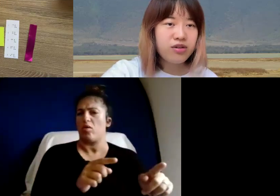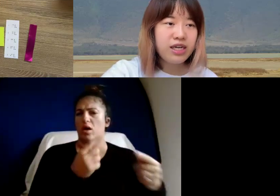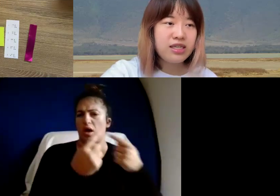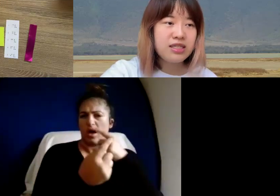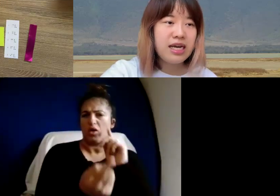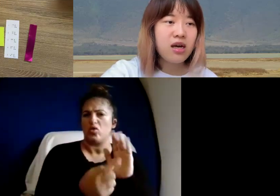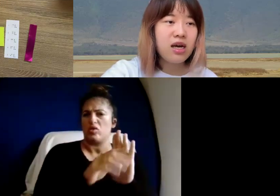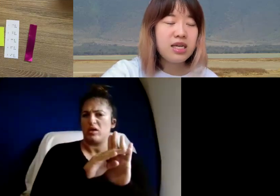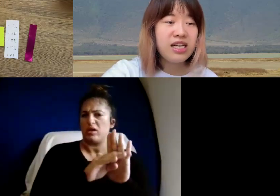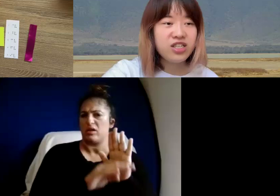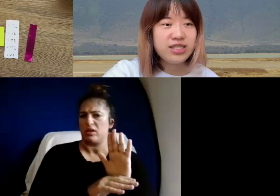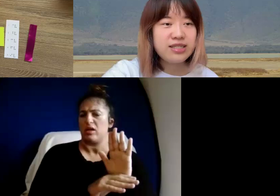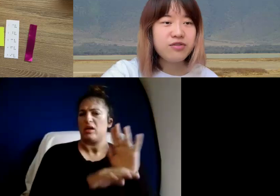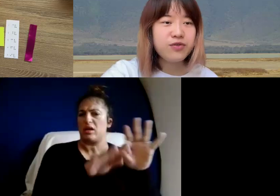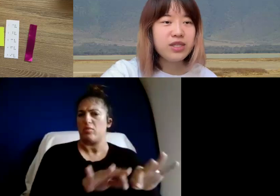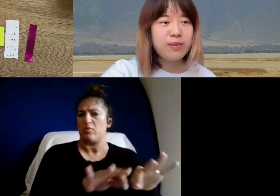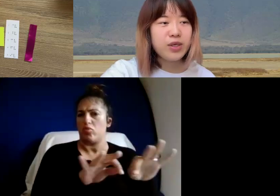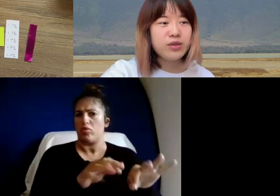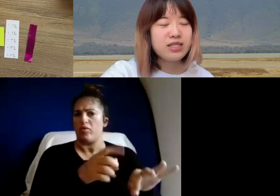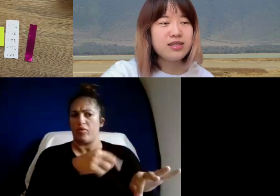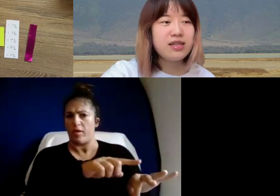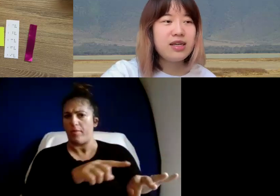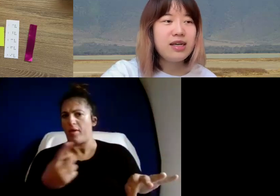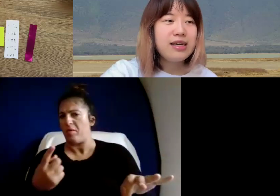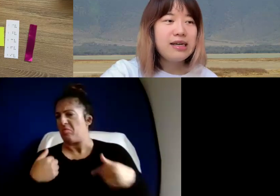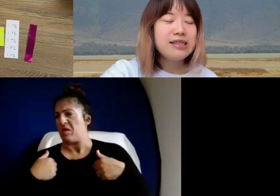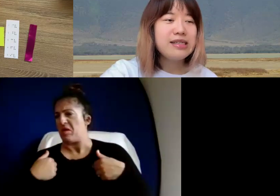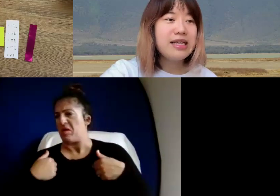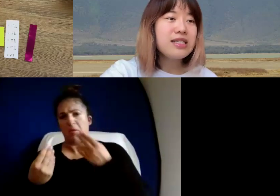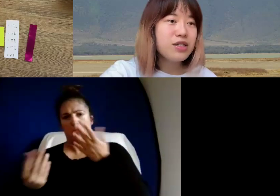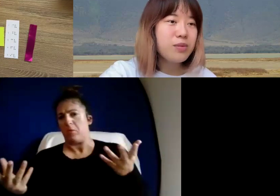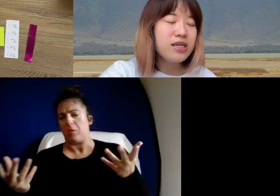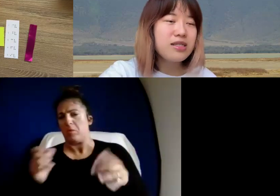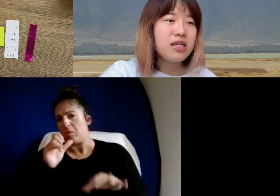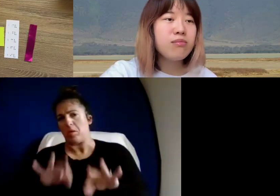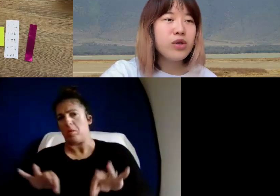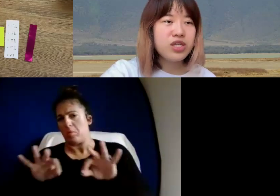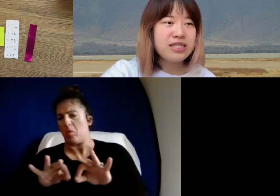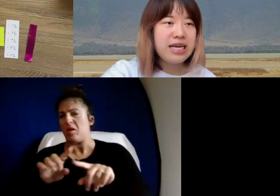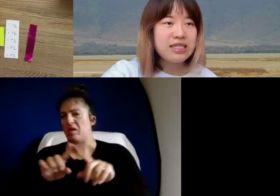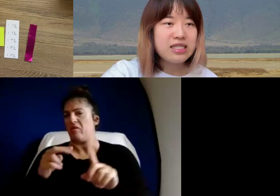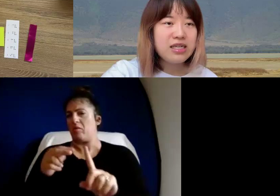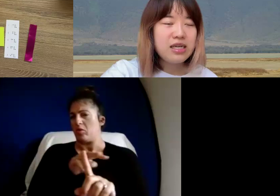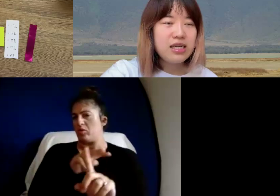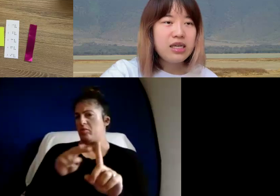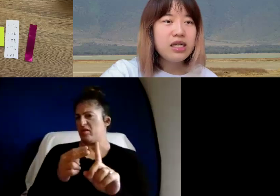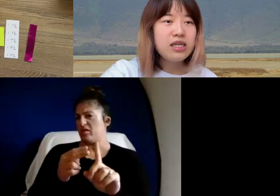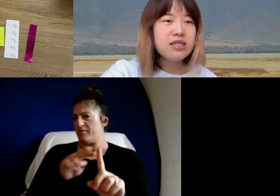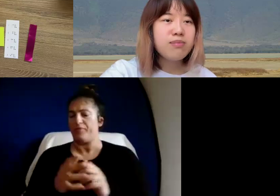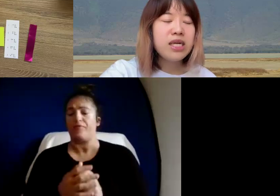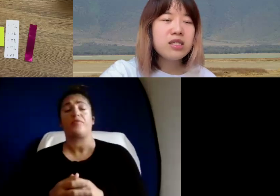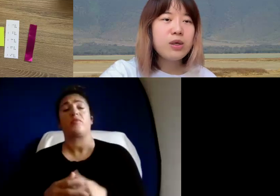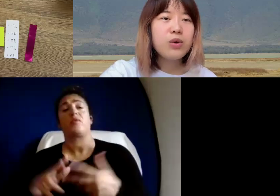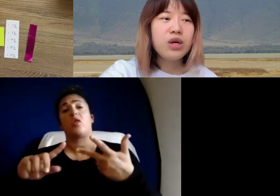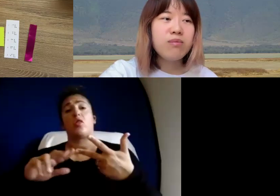or ingredients that cause allergies on food labels. The next term is emotion tax. It